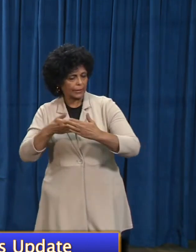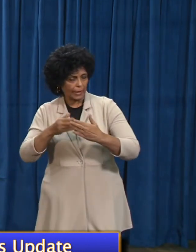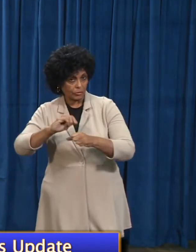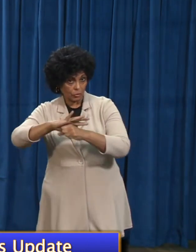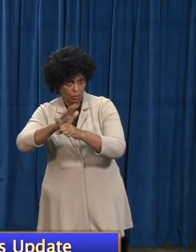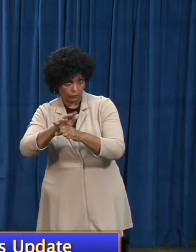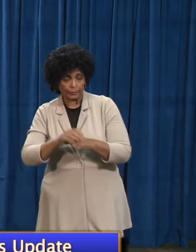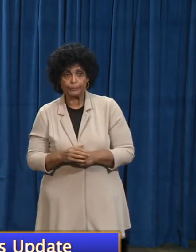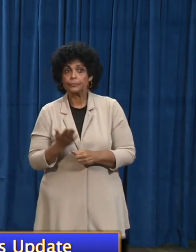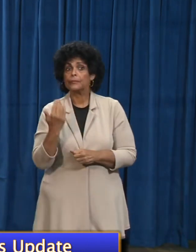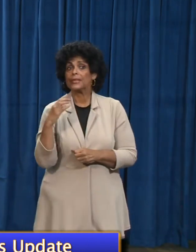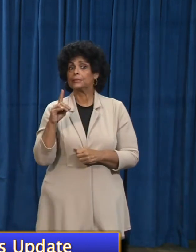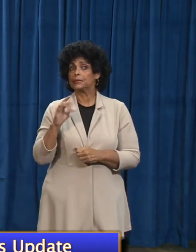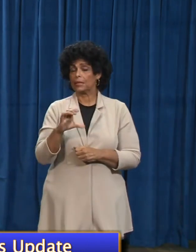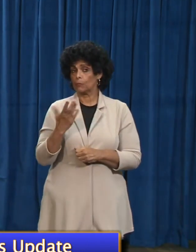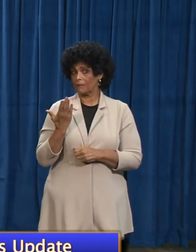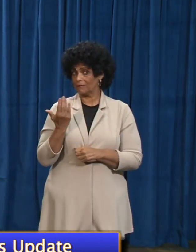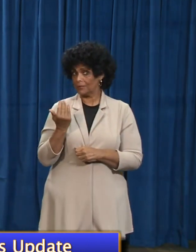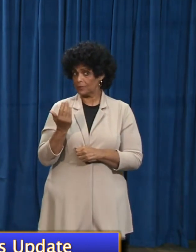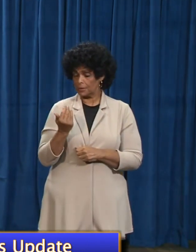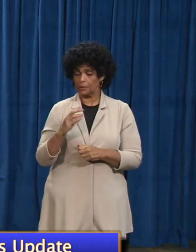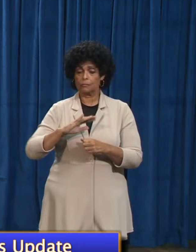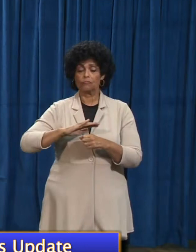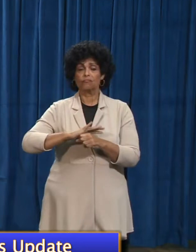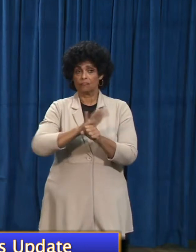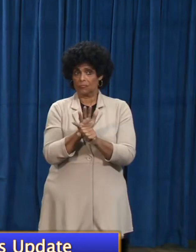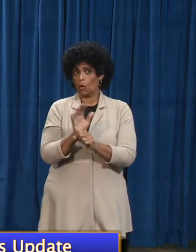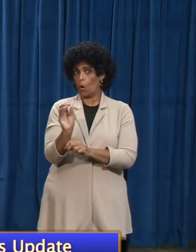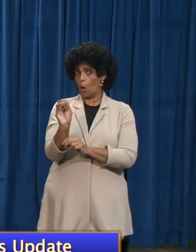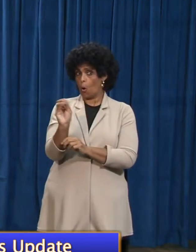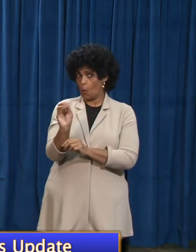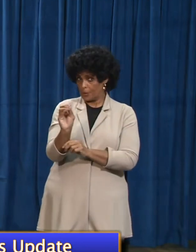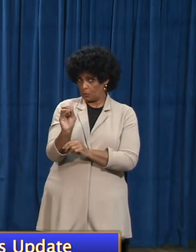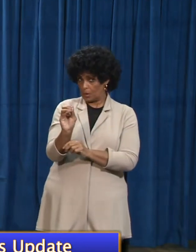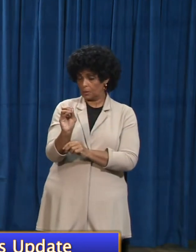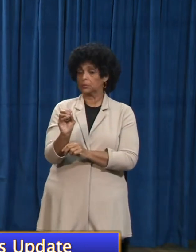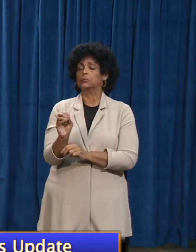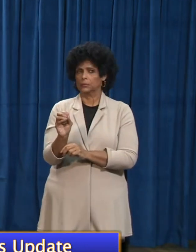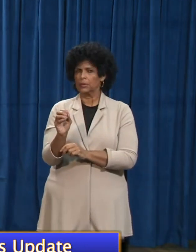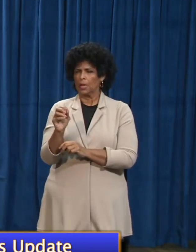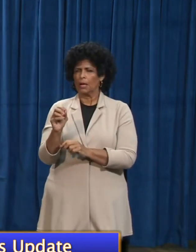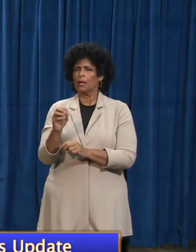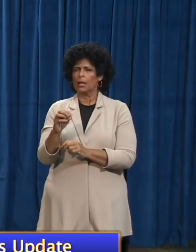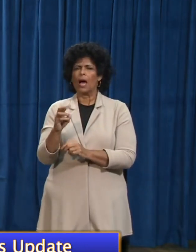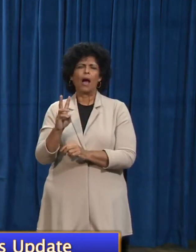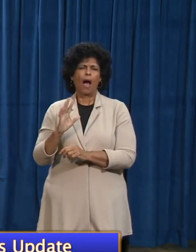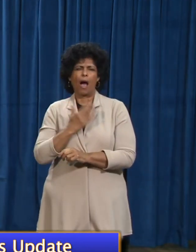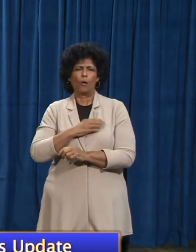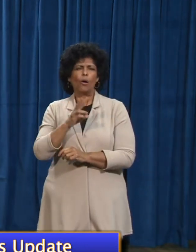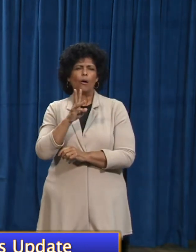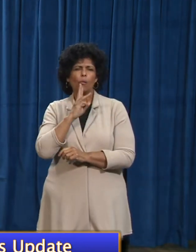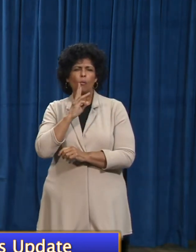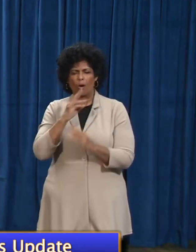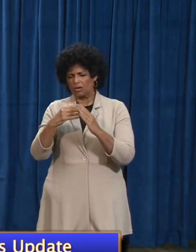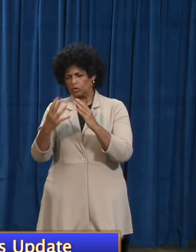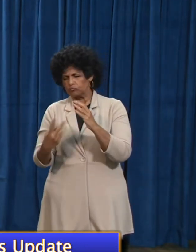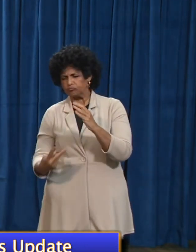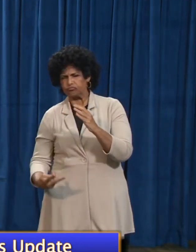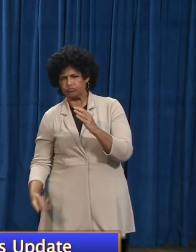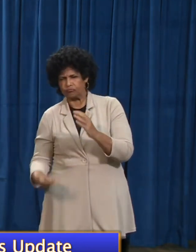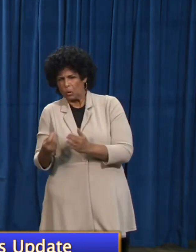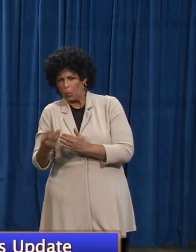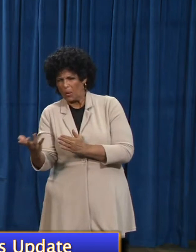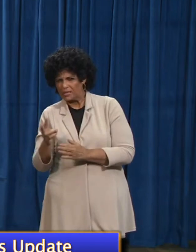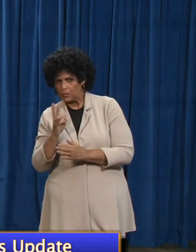15th, the Omicron variant had just been confirmed in our wastewater system. It has now been confirmed